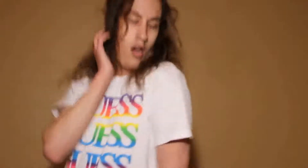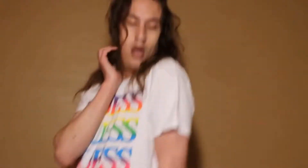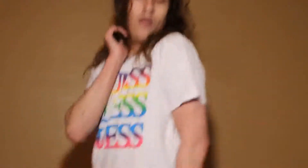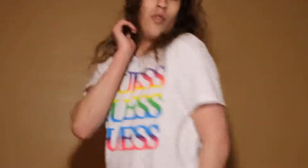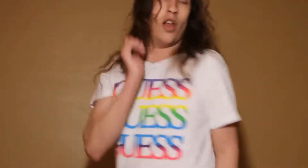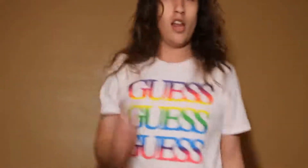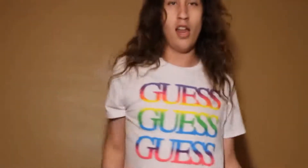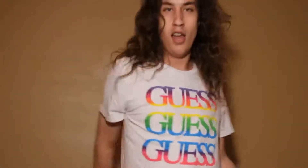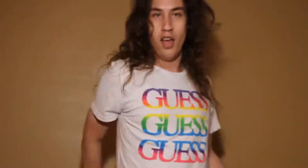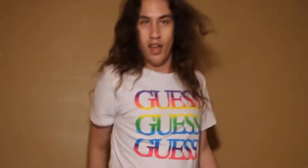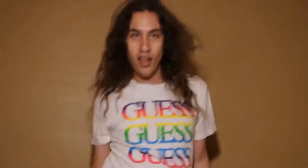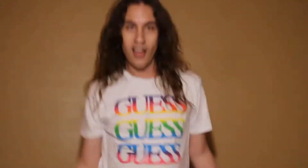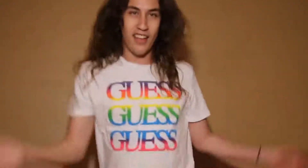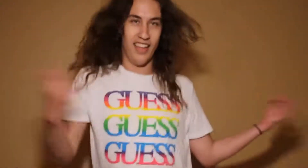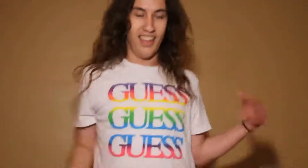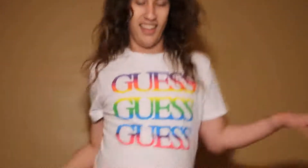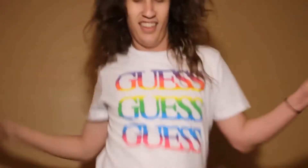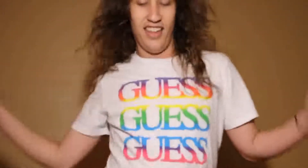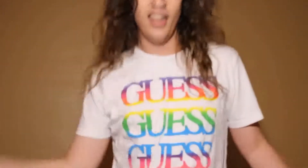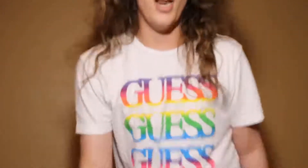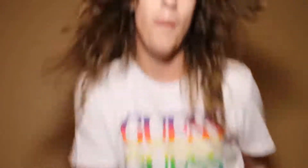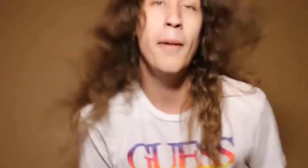This is the rhythm of the night.